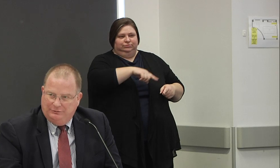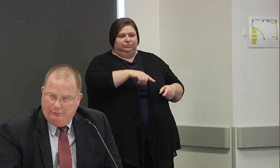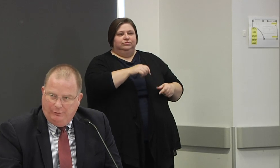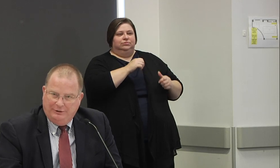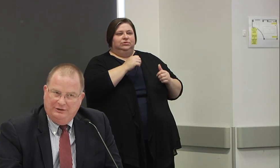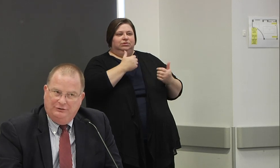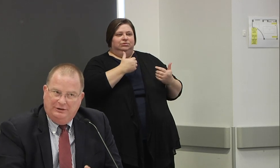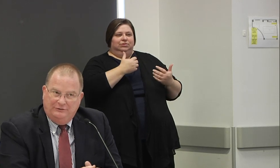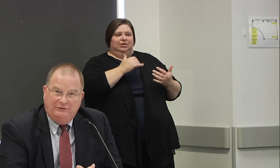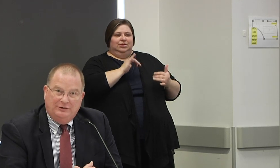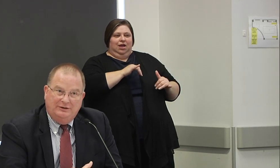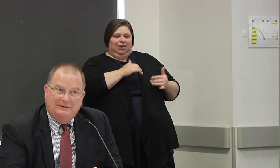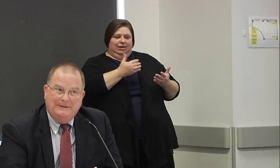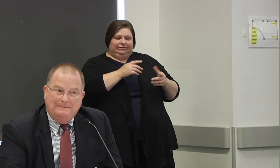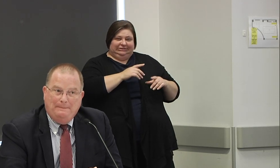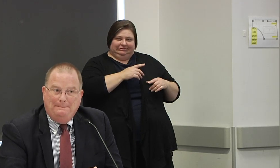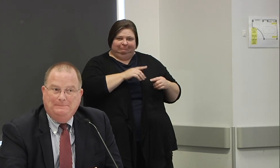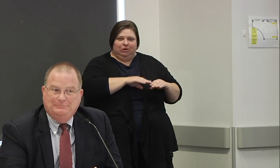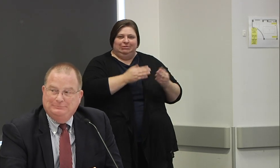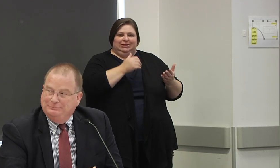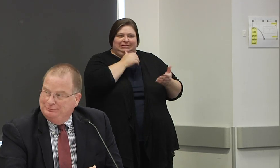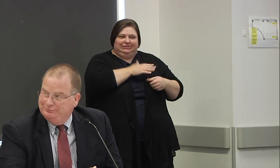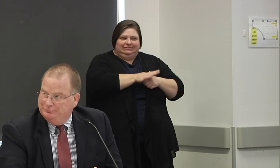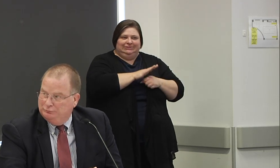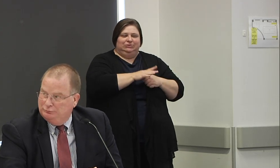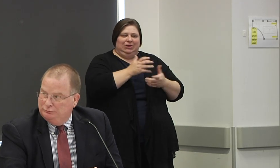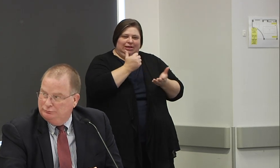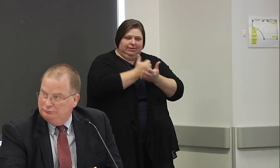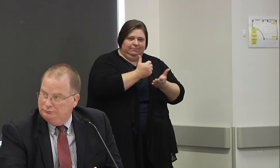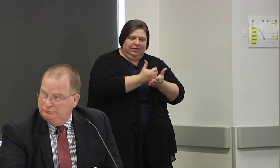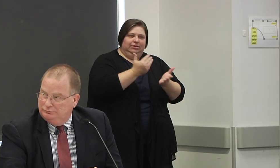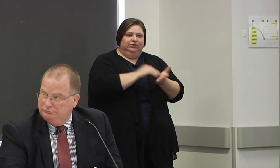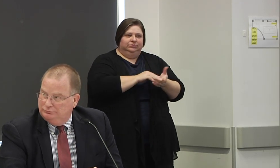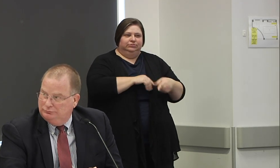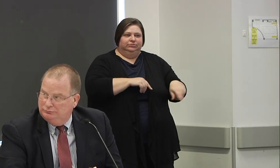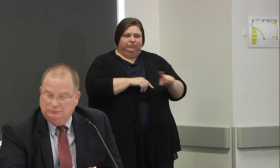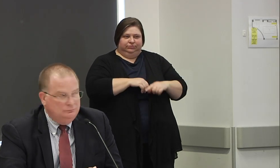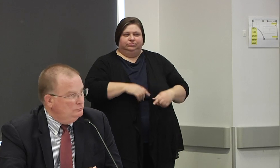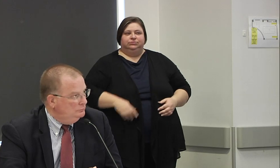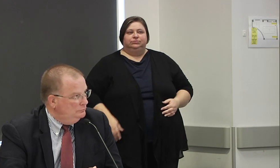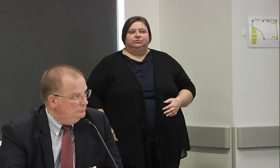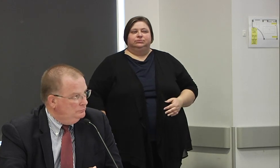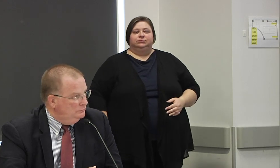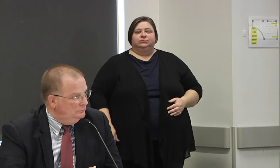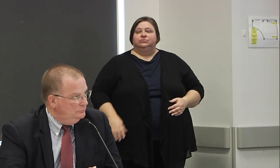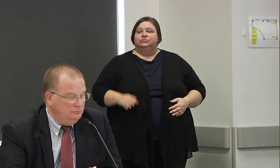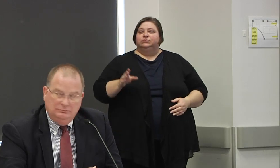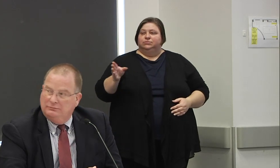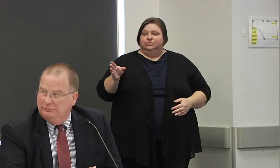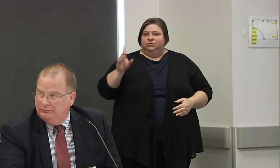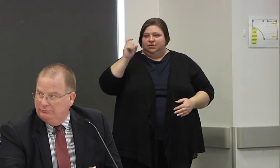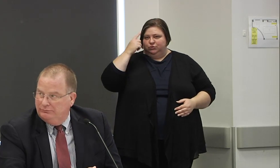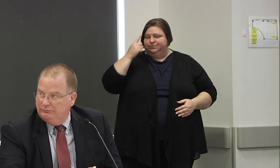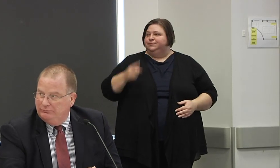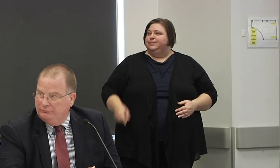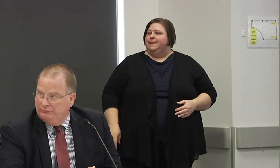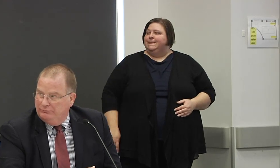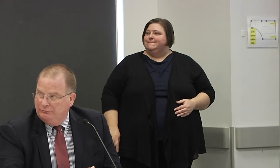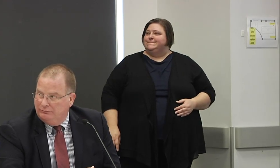but we're working to try to facilitate that. I forgot. What's the second question? Contact tracing. Contact tracing. And is it